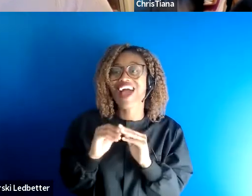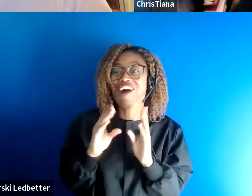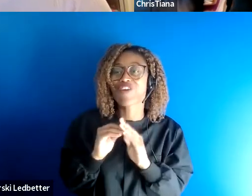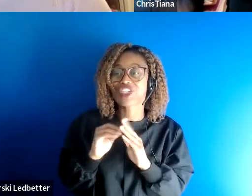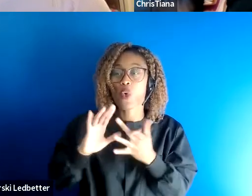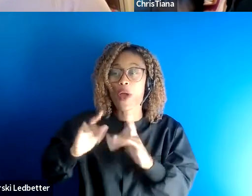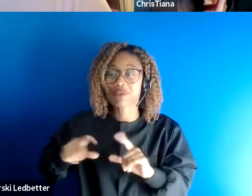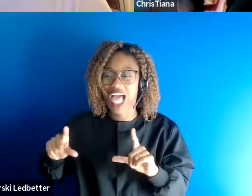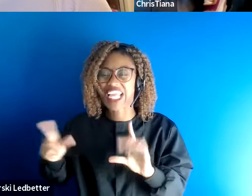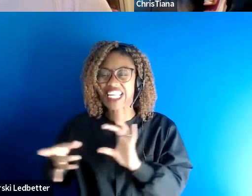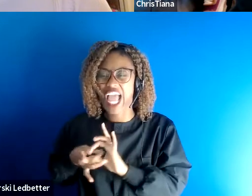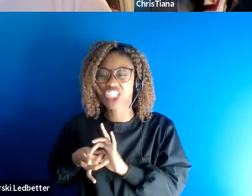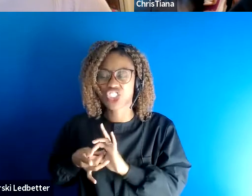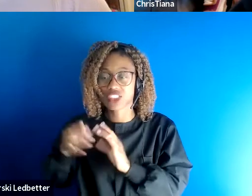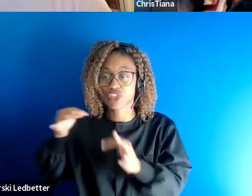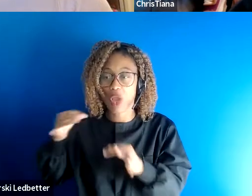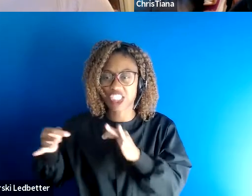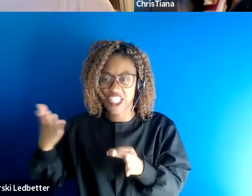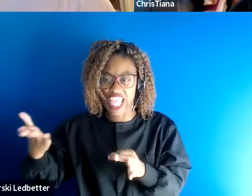connection instructions for this session.